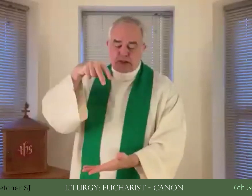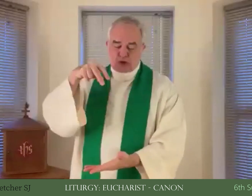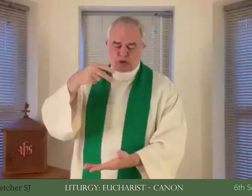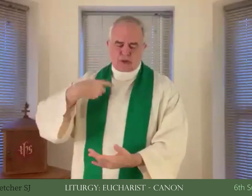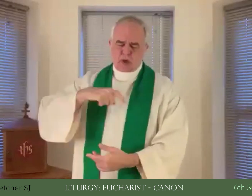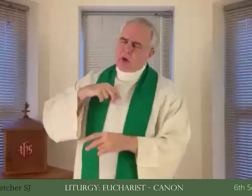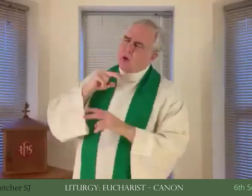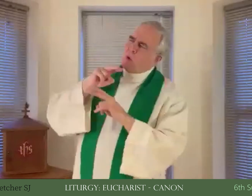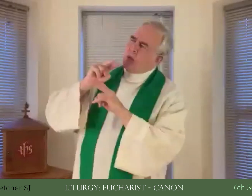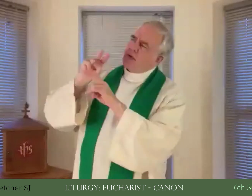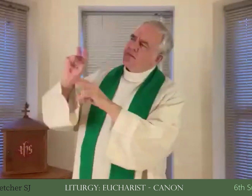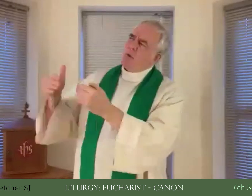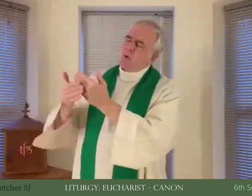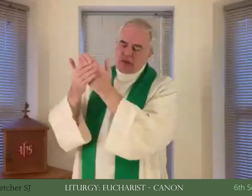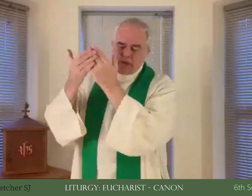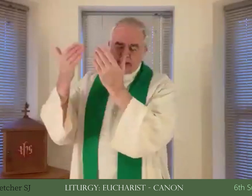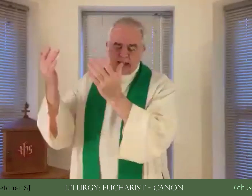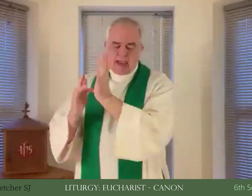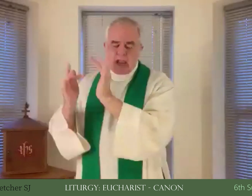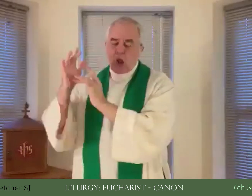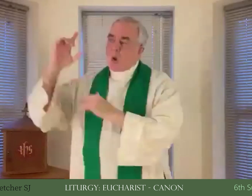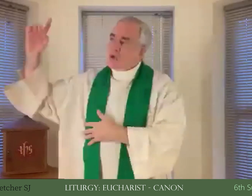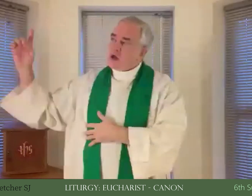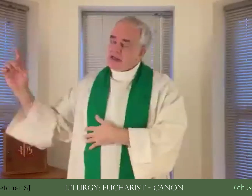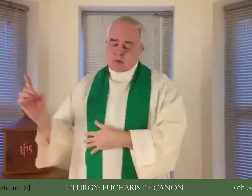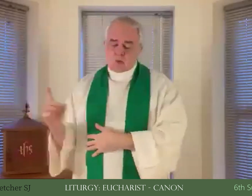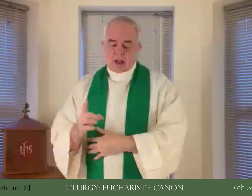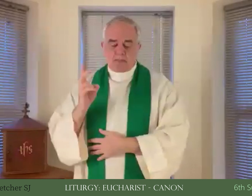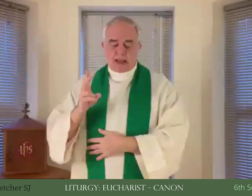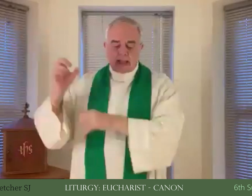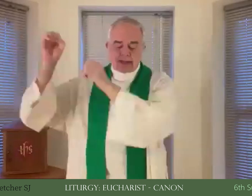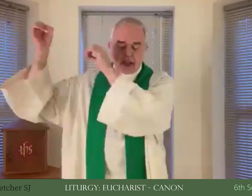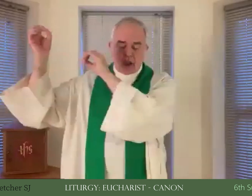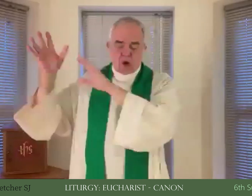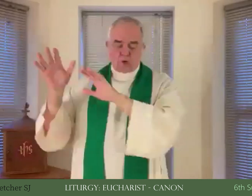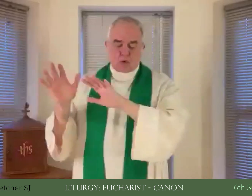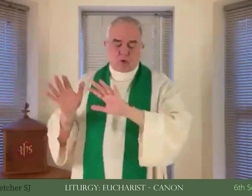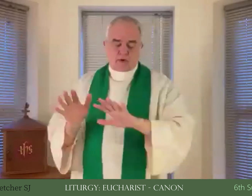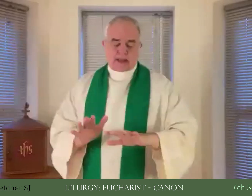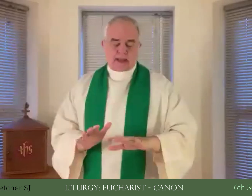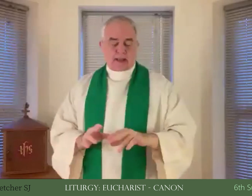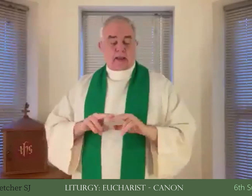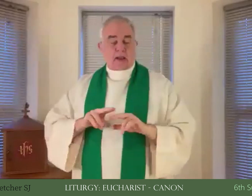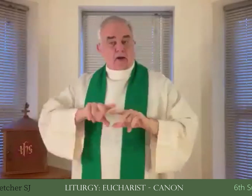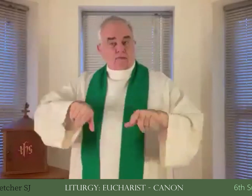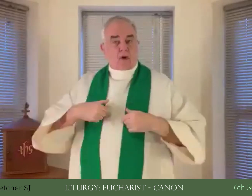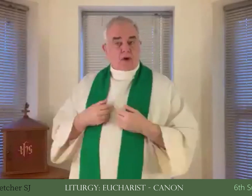ascension. We look forward to the day when Jesus will come again. Of glory. Father,